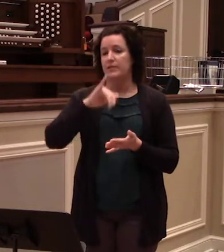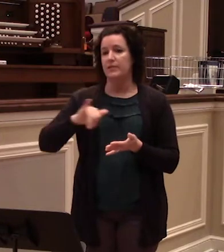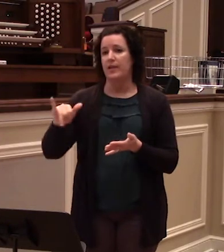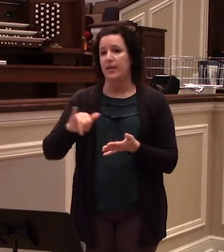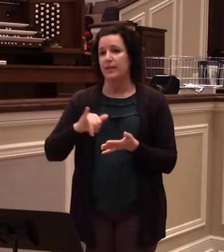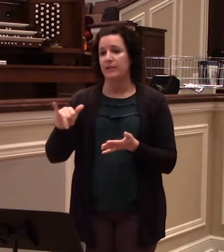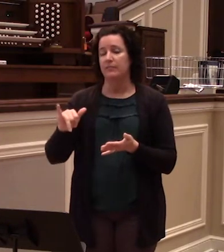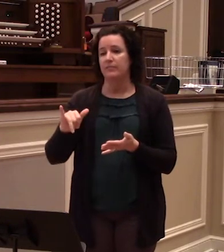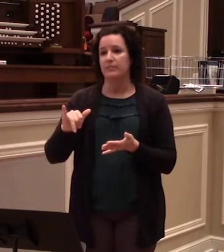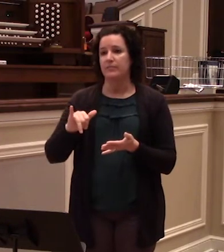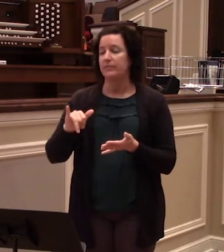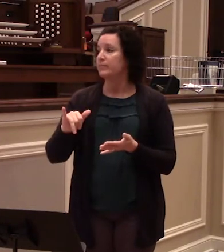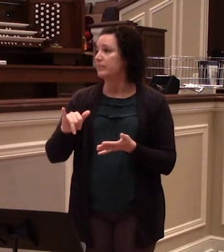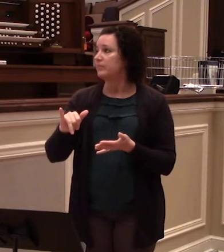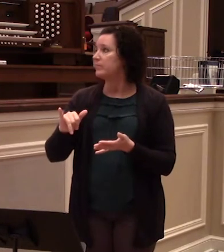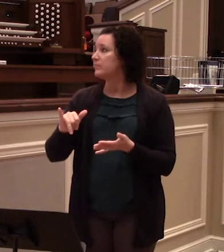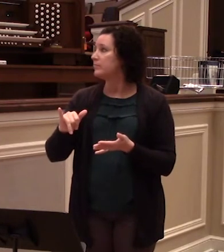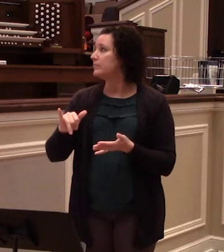It's this kind of God.